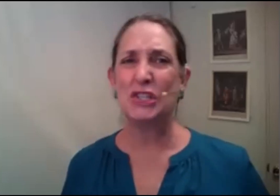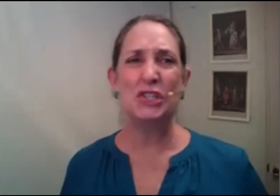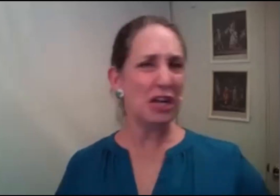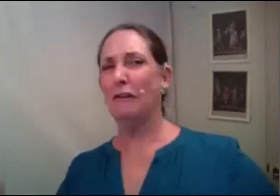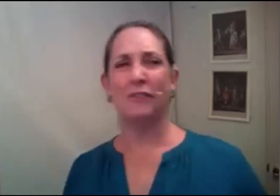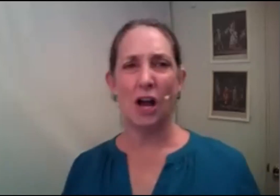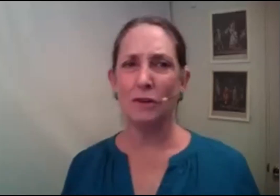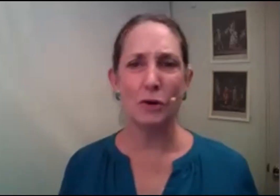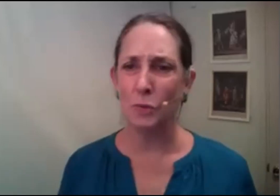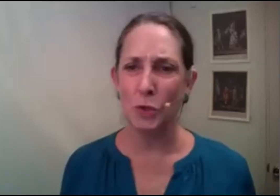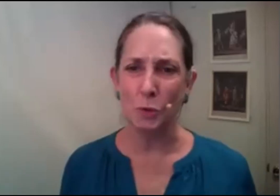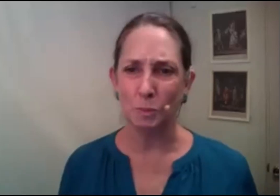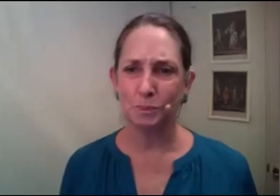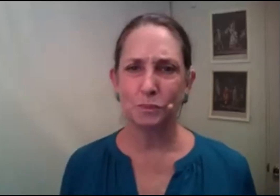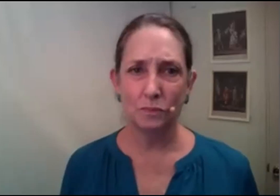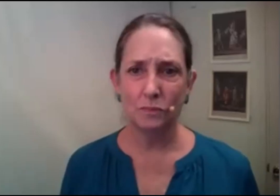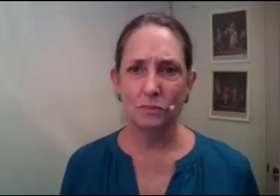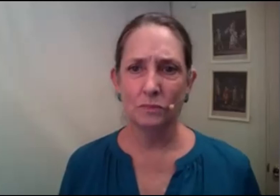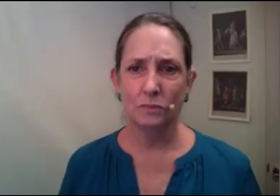always stuff all over her room.